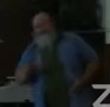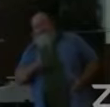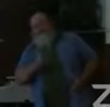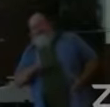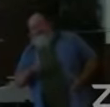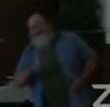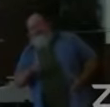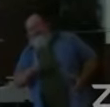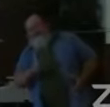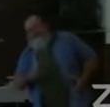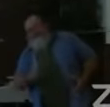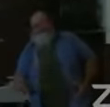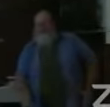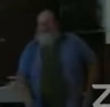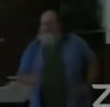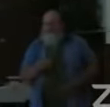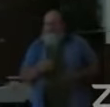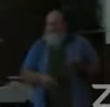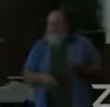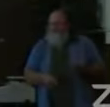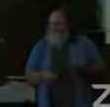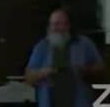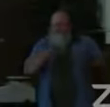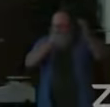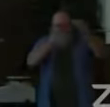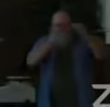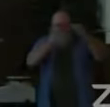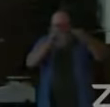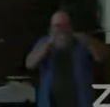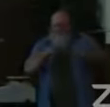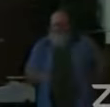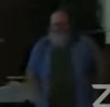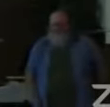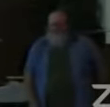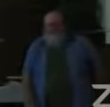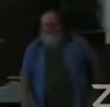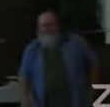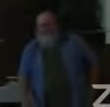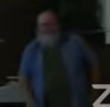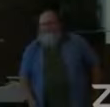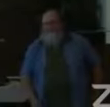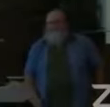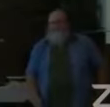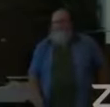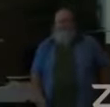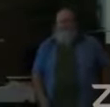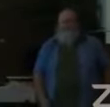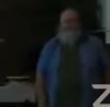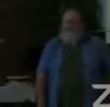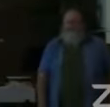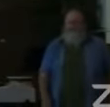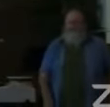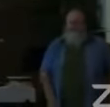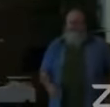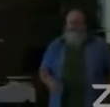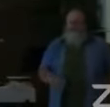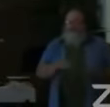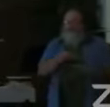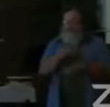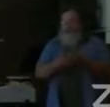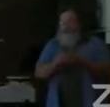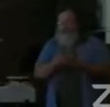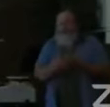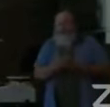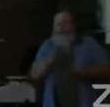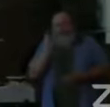One definition of hope is this. Hope is an optimistic state of mind that is based on an expectation of positive outcomes